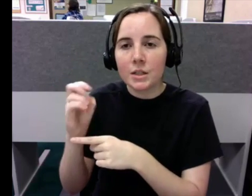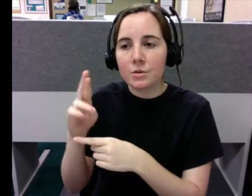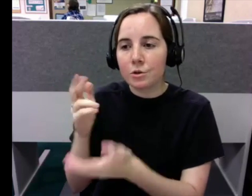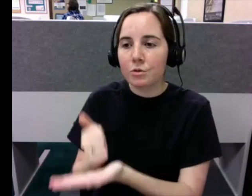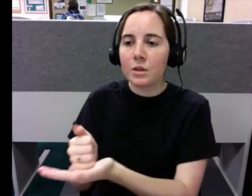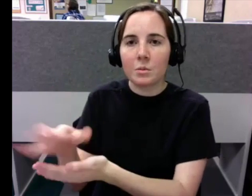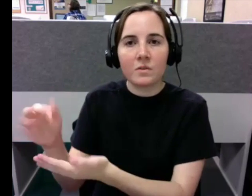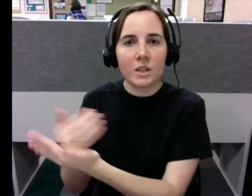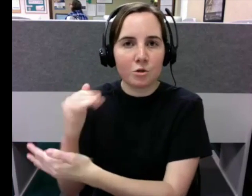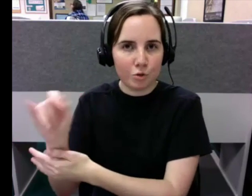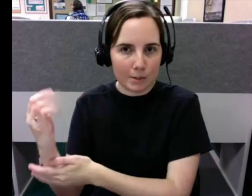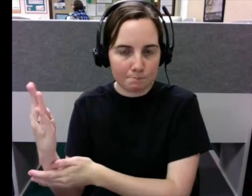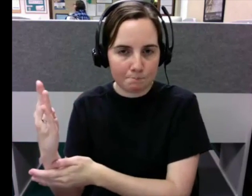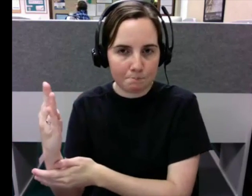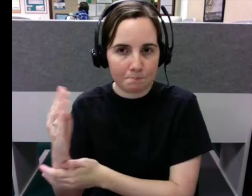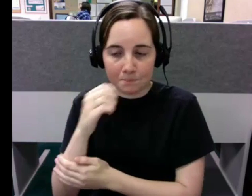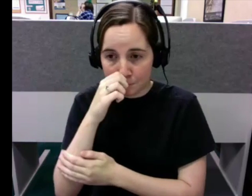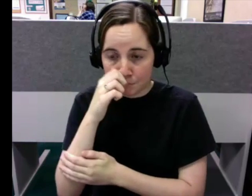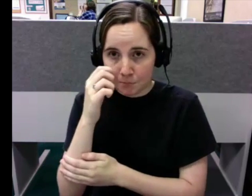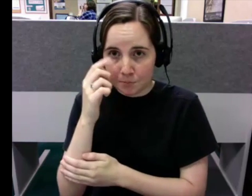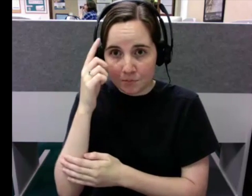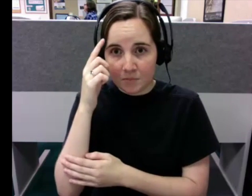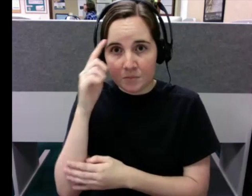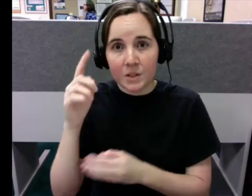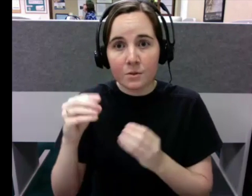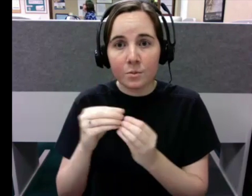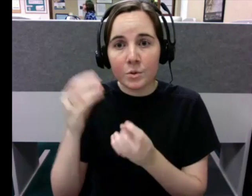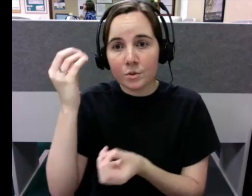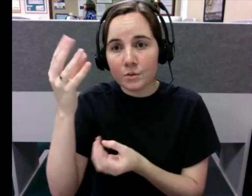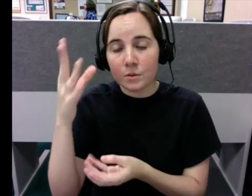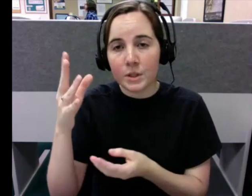You can get more information in Working While Disabled, How We Can Help.